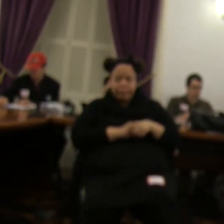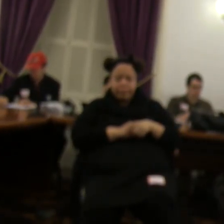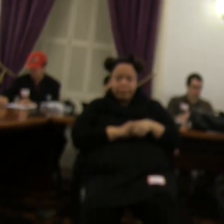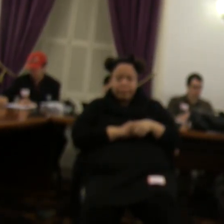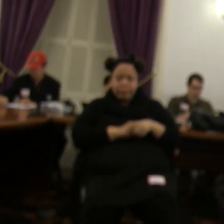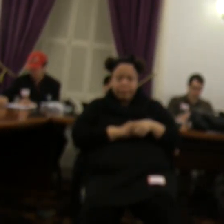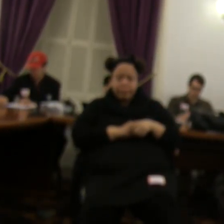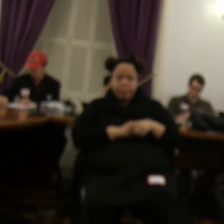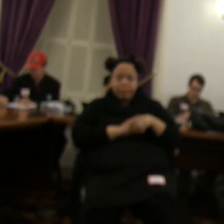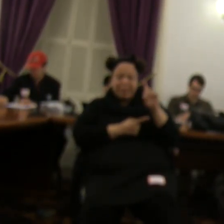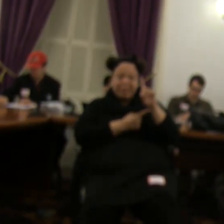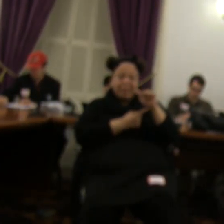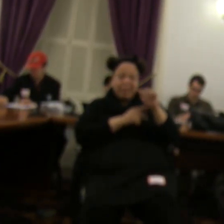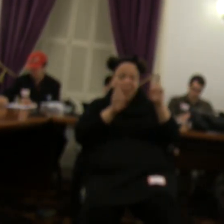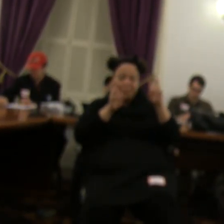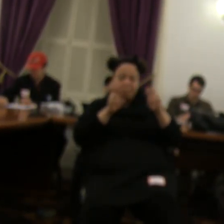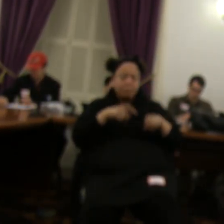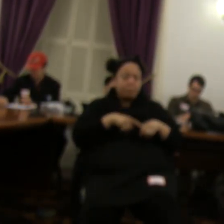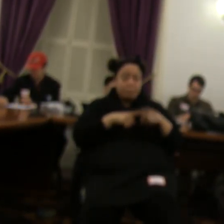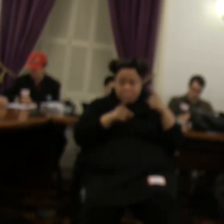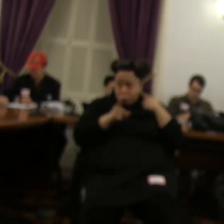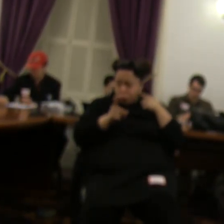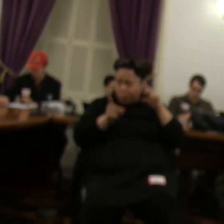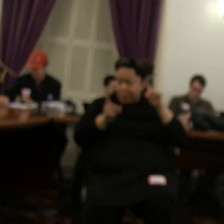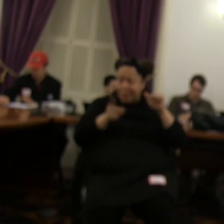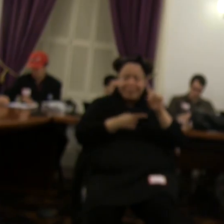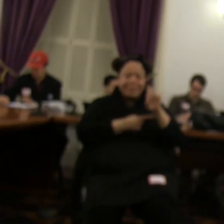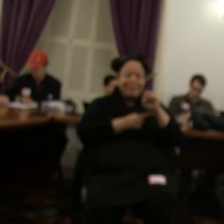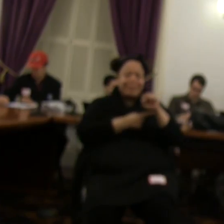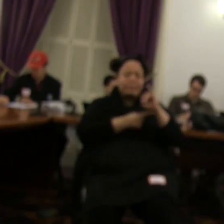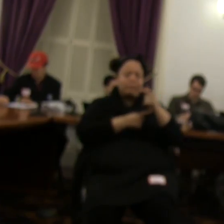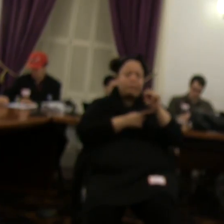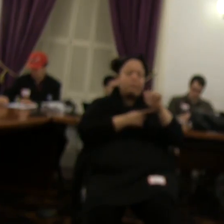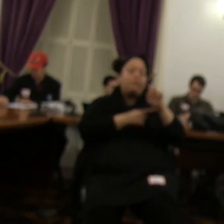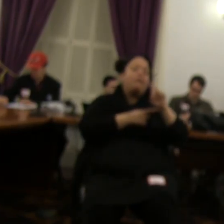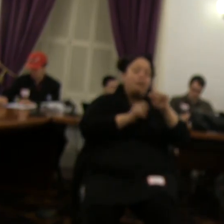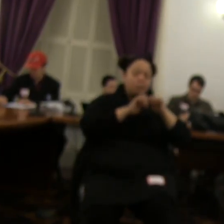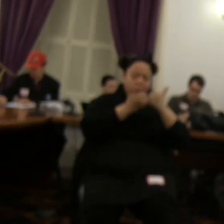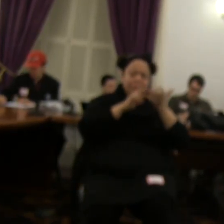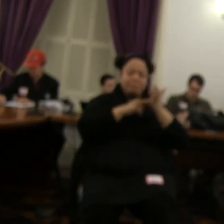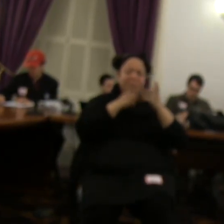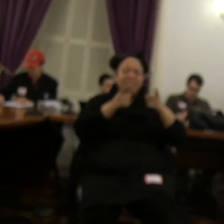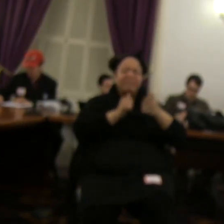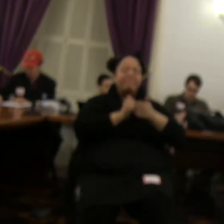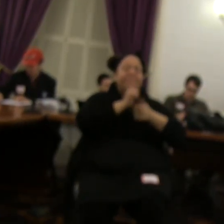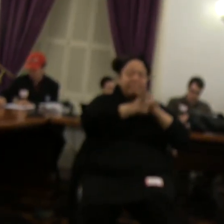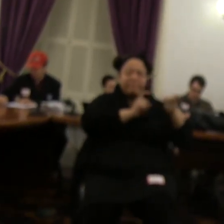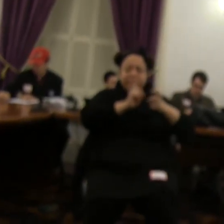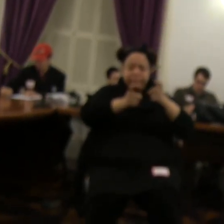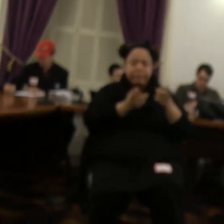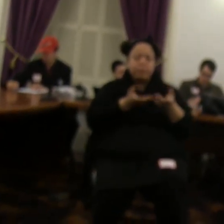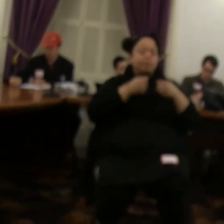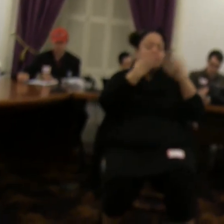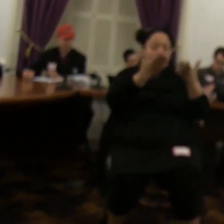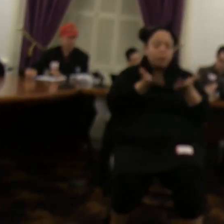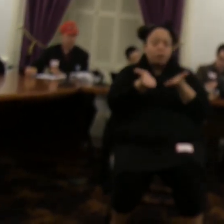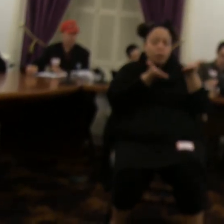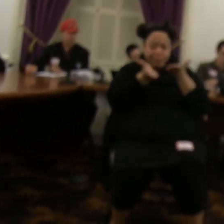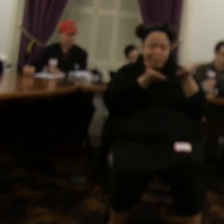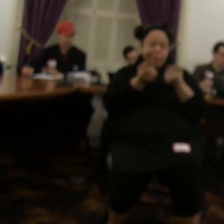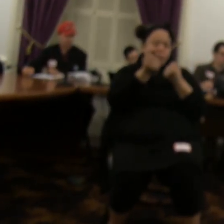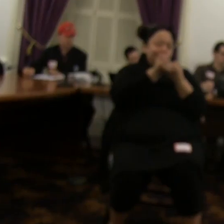together is Howard is a type of agency. It's called a designated agency. How many